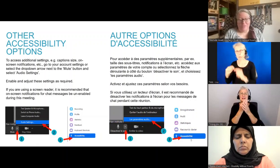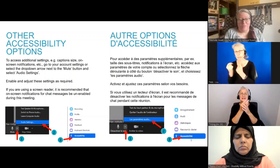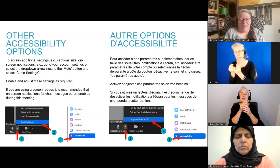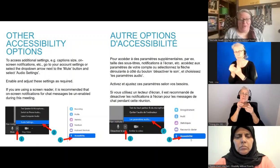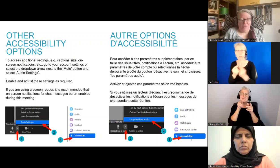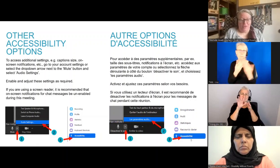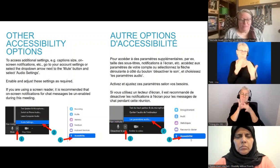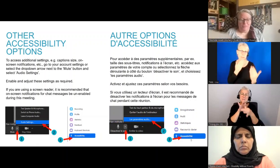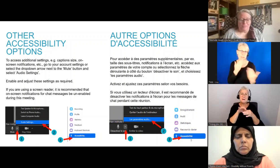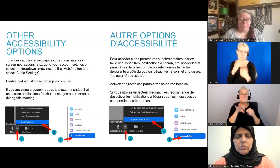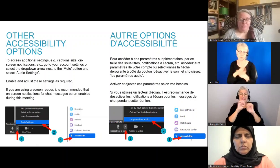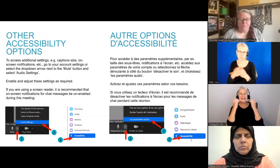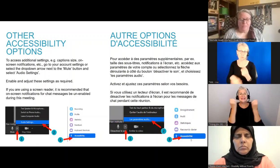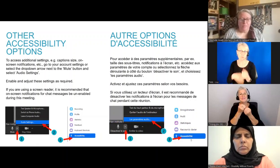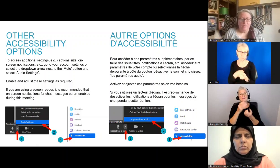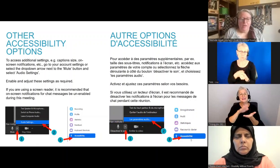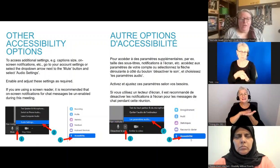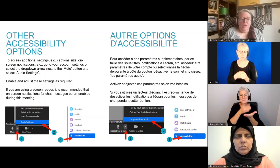couldn't do this without you.